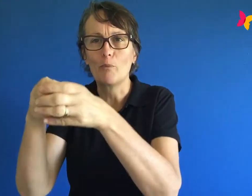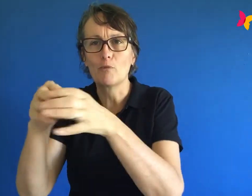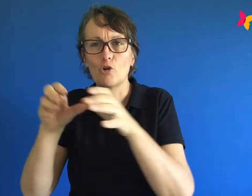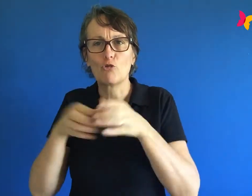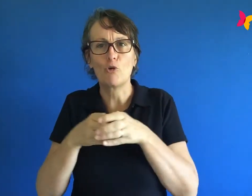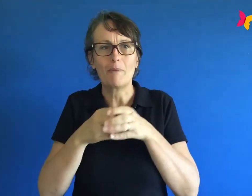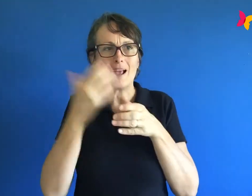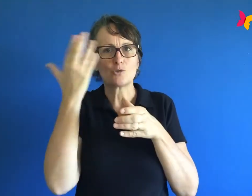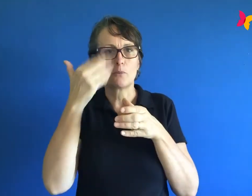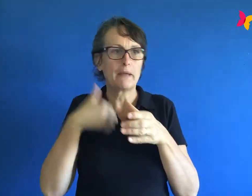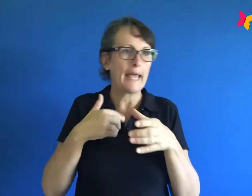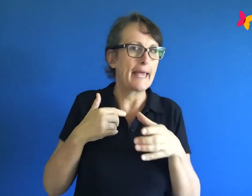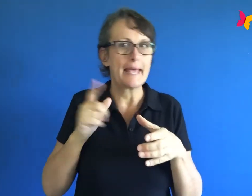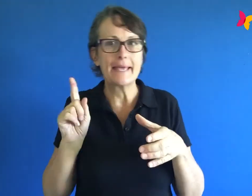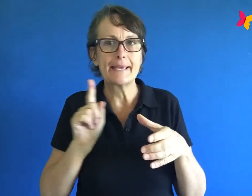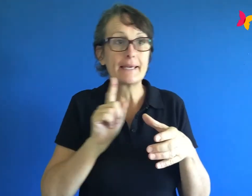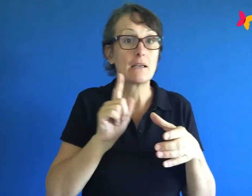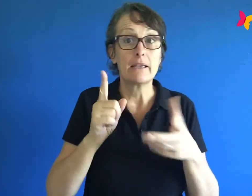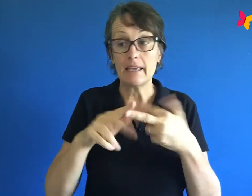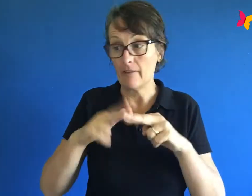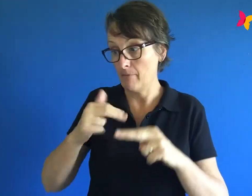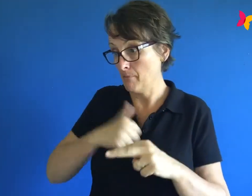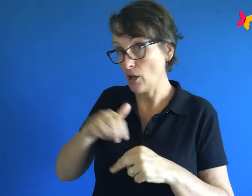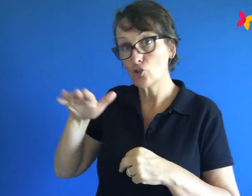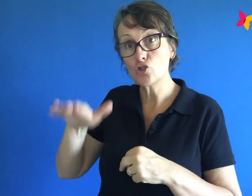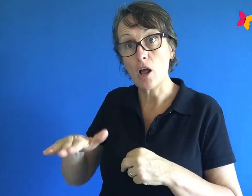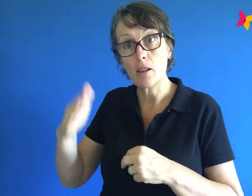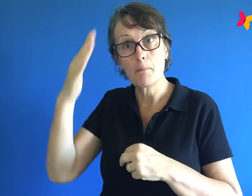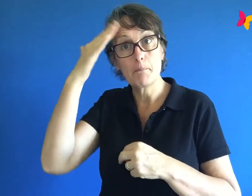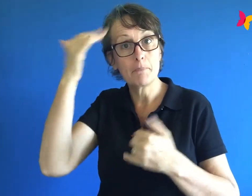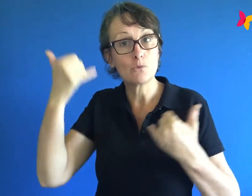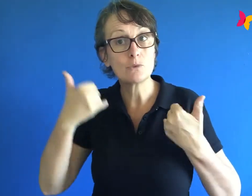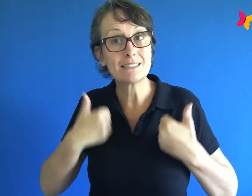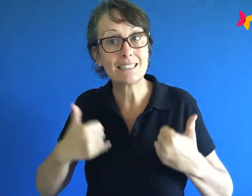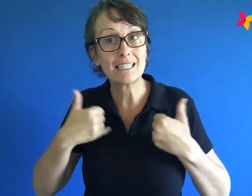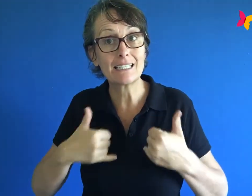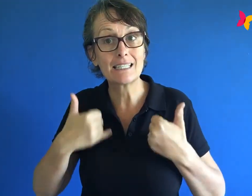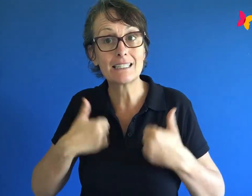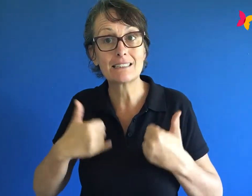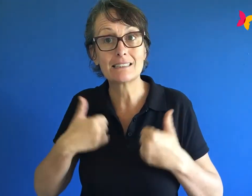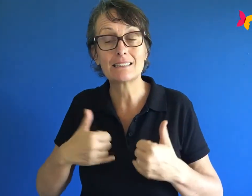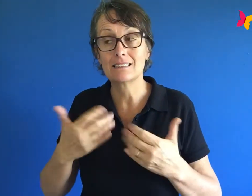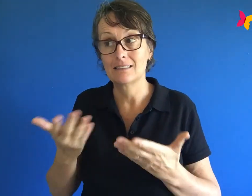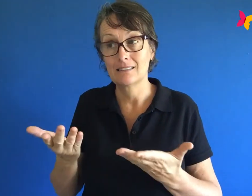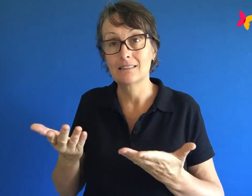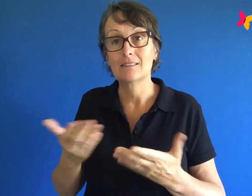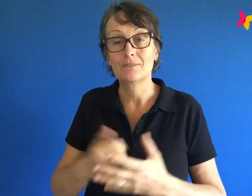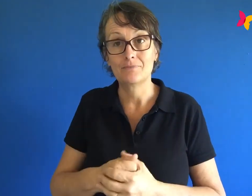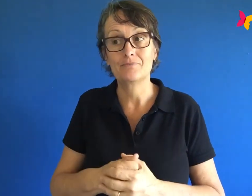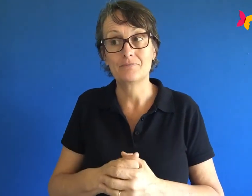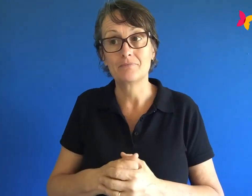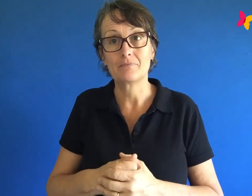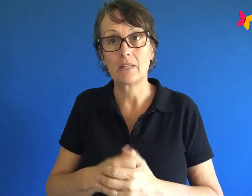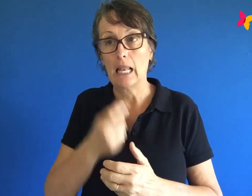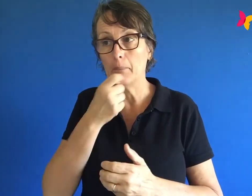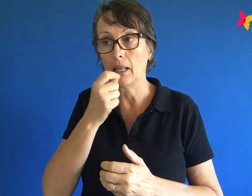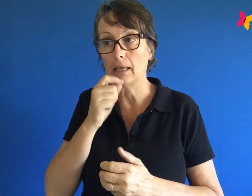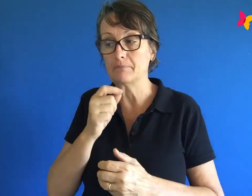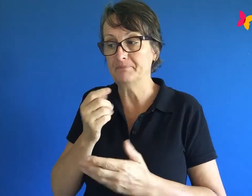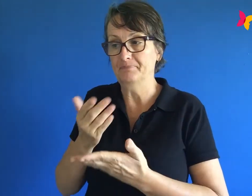a child who is presenting in a way that people love to other, right? Their behaviours